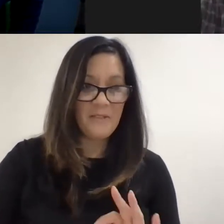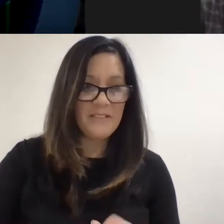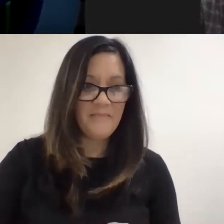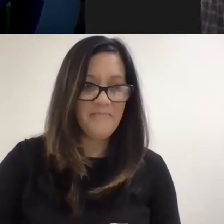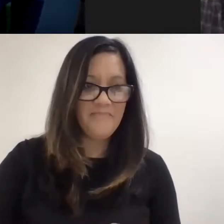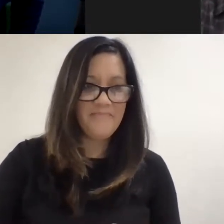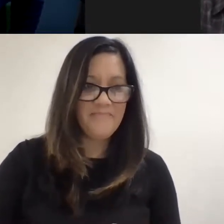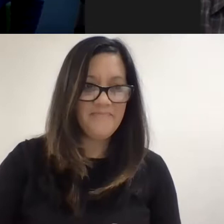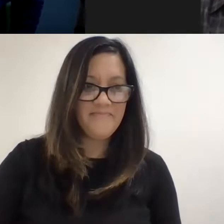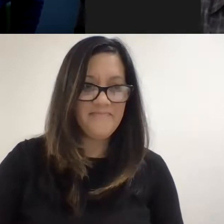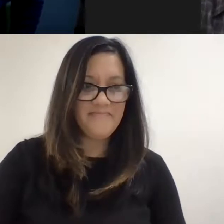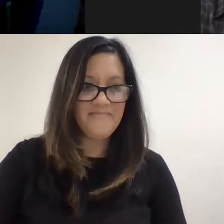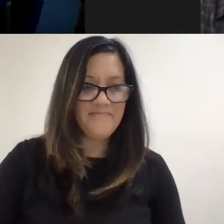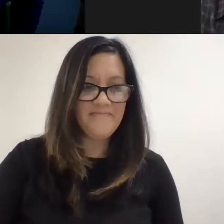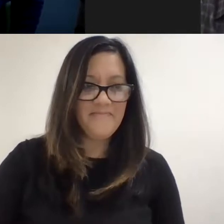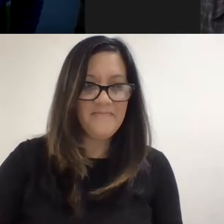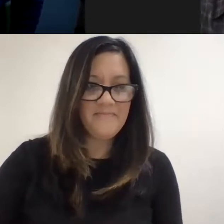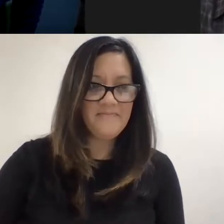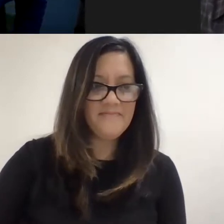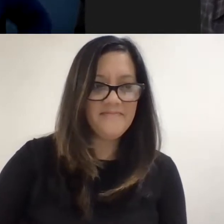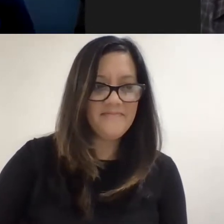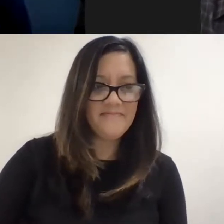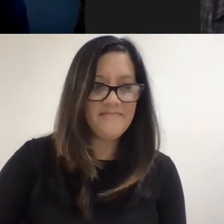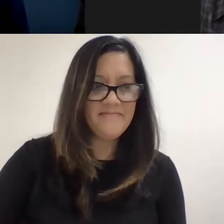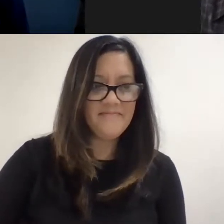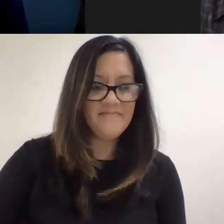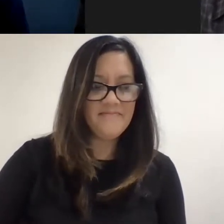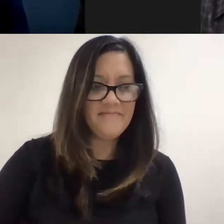Making sure I was on mute. Thank you for your input, Anna. I really appreciate that.